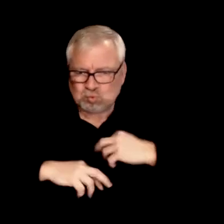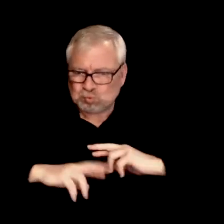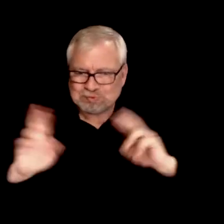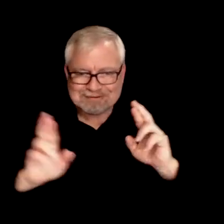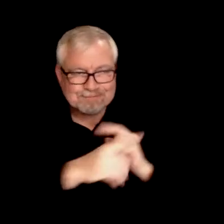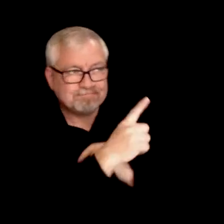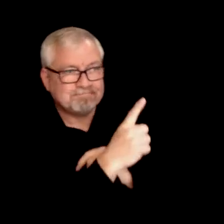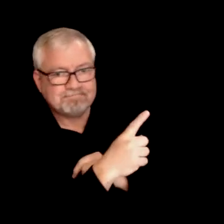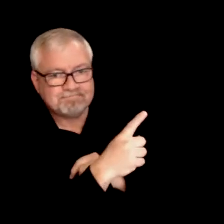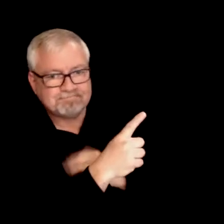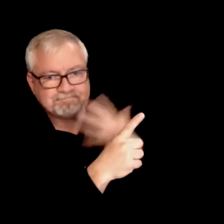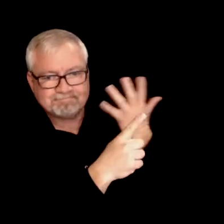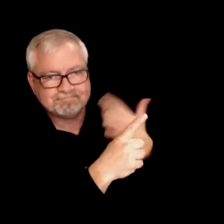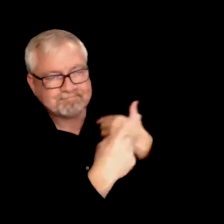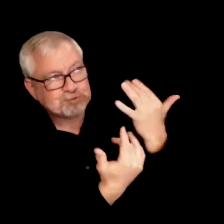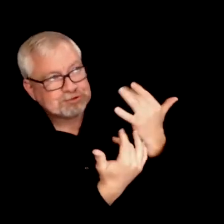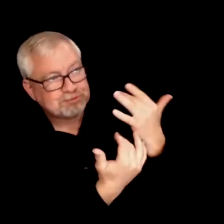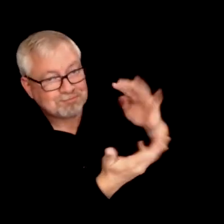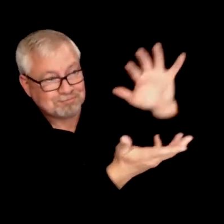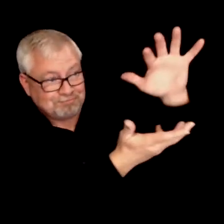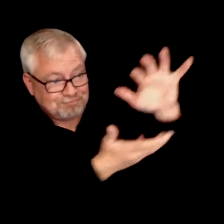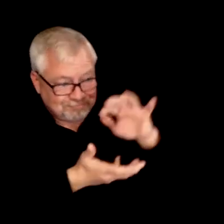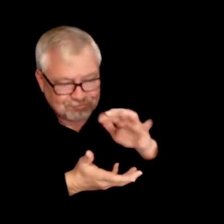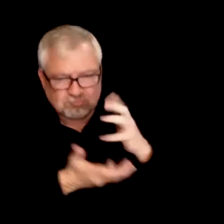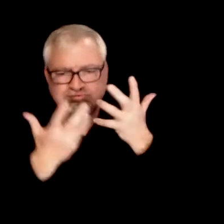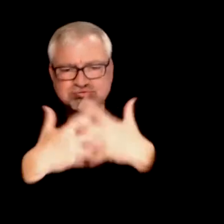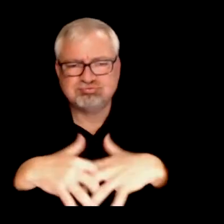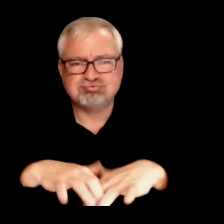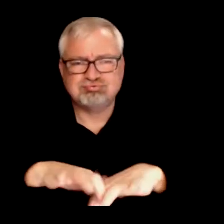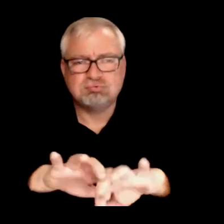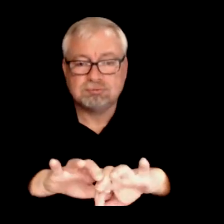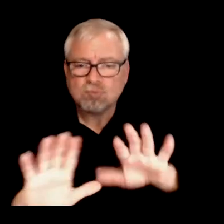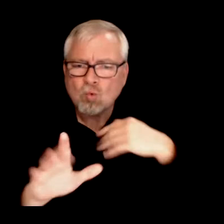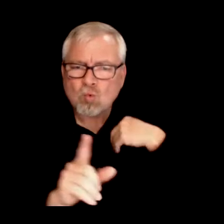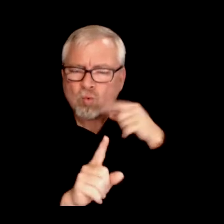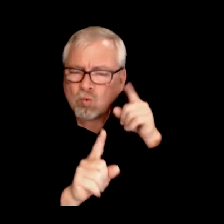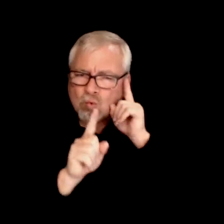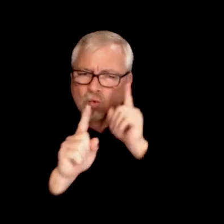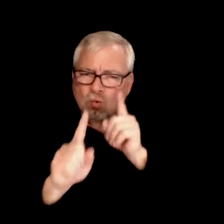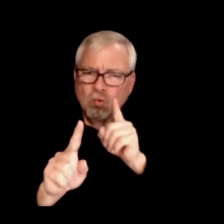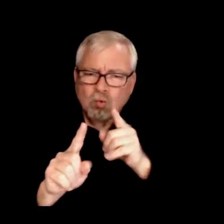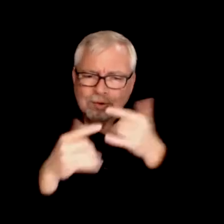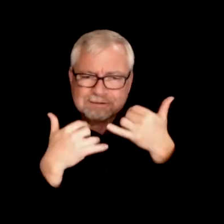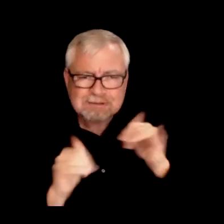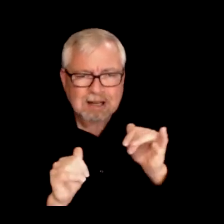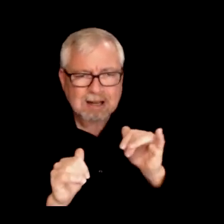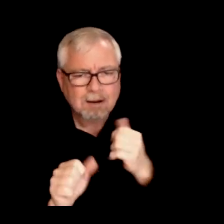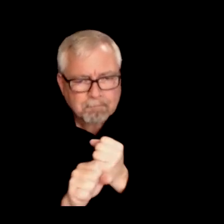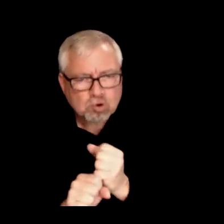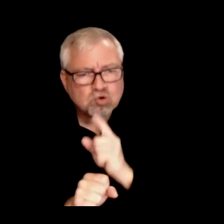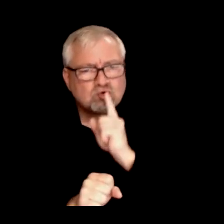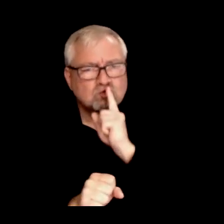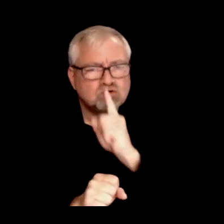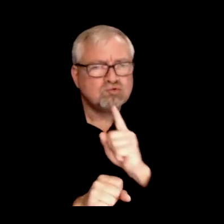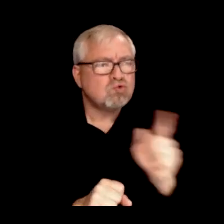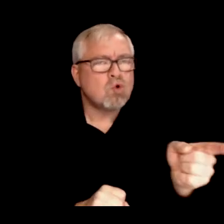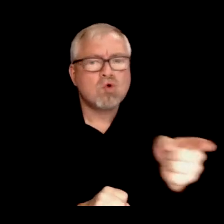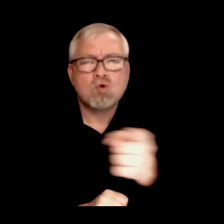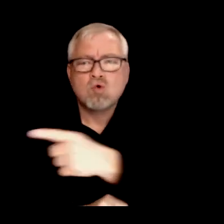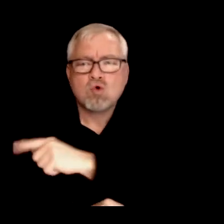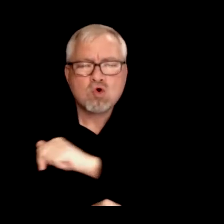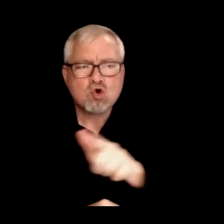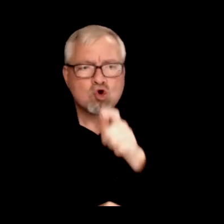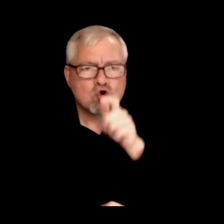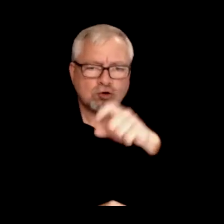possible. And our goal is to make sure that everyone who wants to be vaccinated has access to the